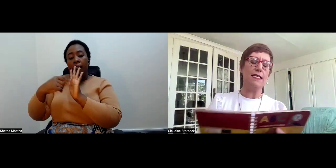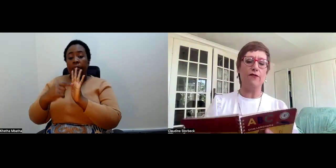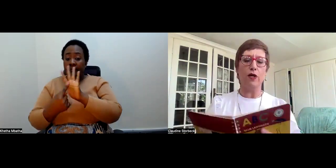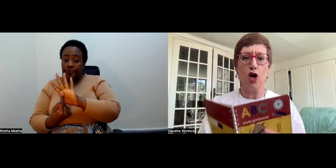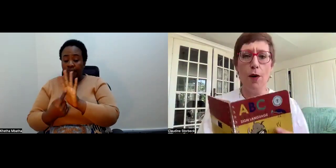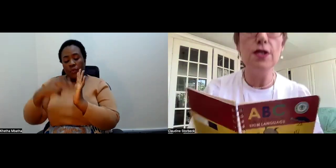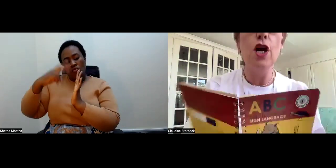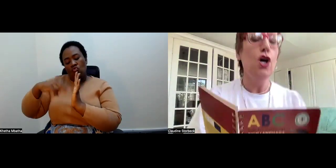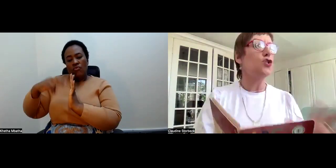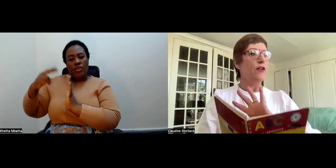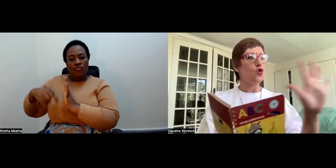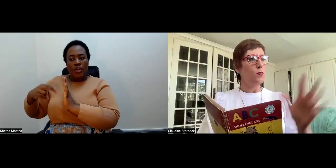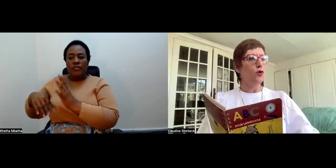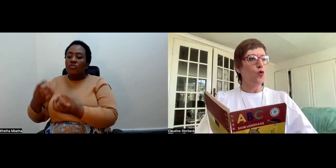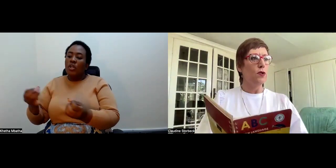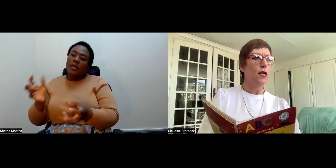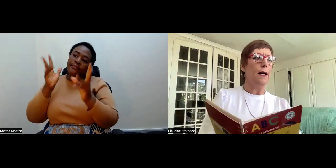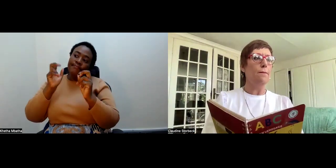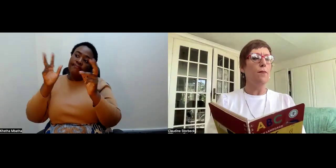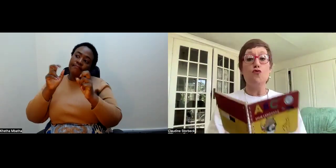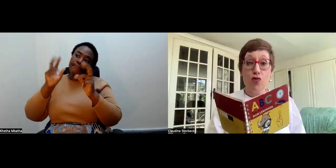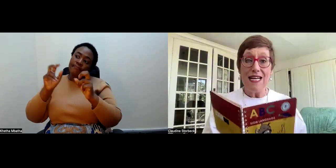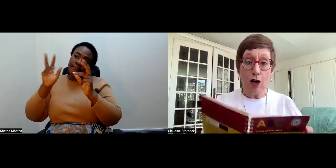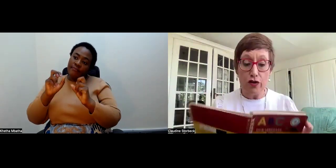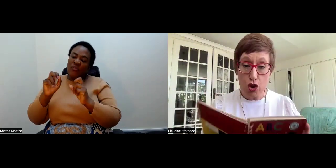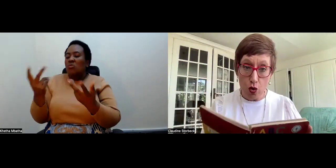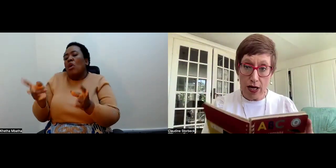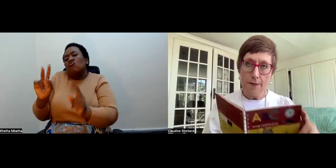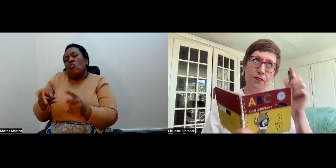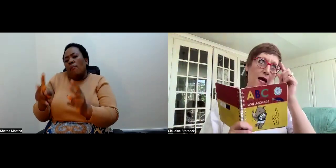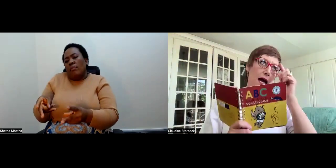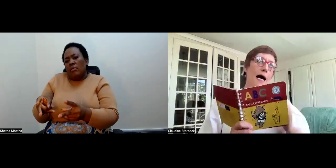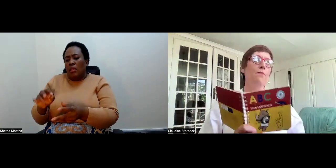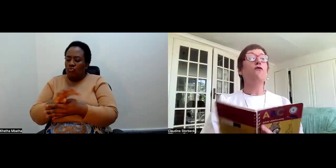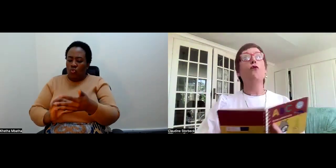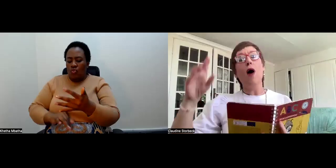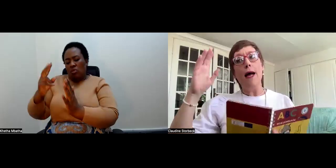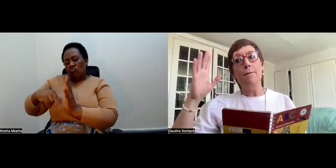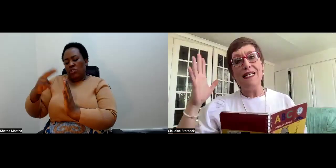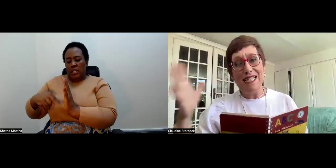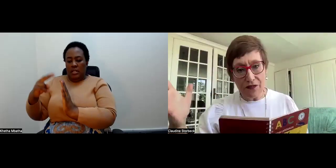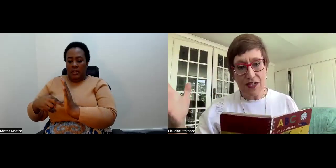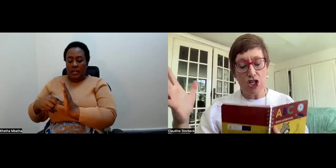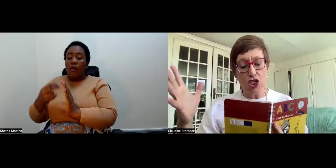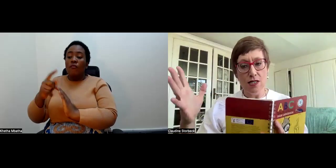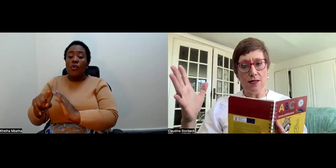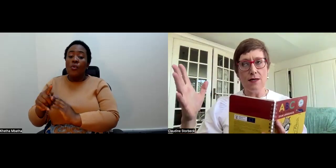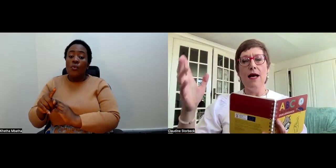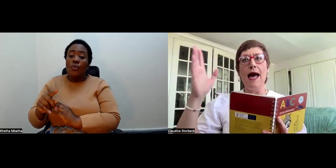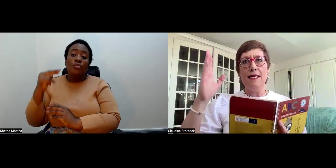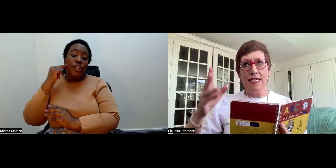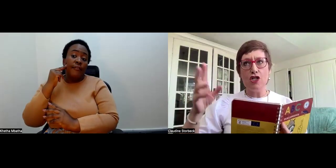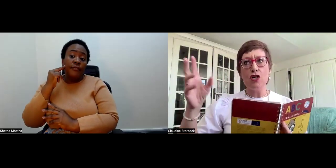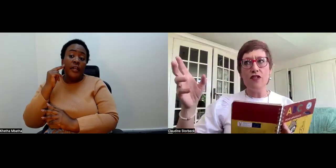talk about and give you examples. So that's normal reading of a story. For deaf